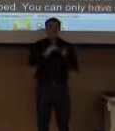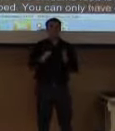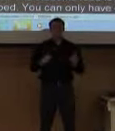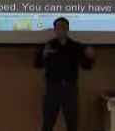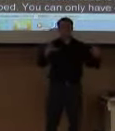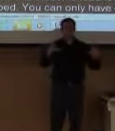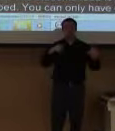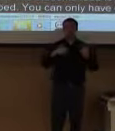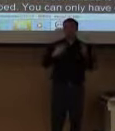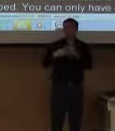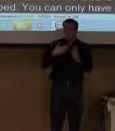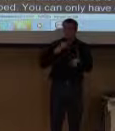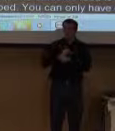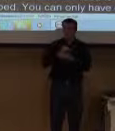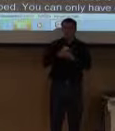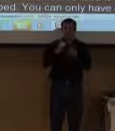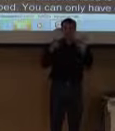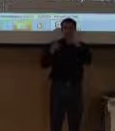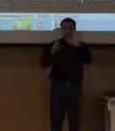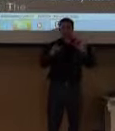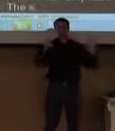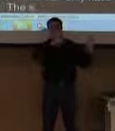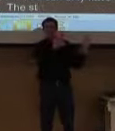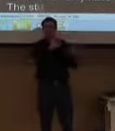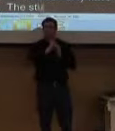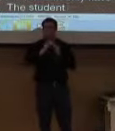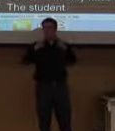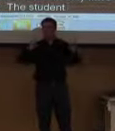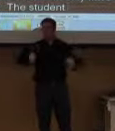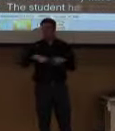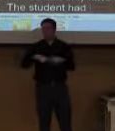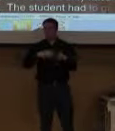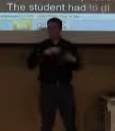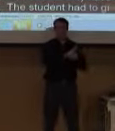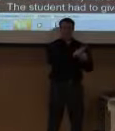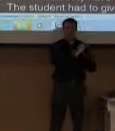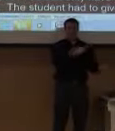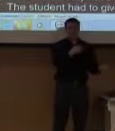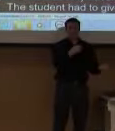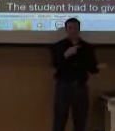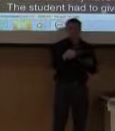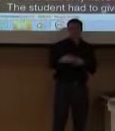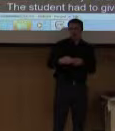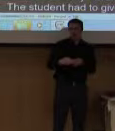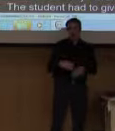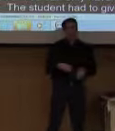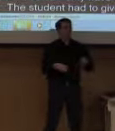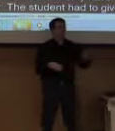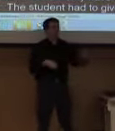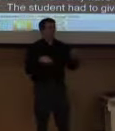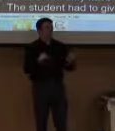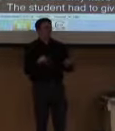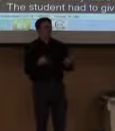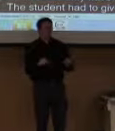elects to show their work, they have to give up the video feed temporarily to do that. Is it possible to make